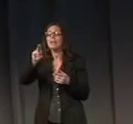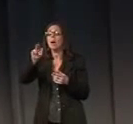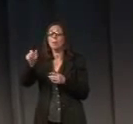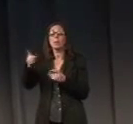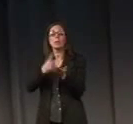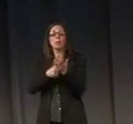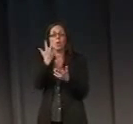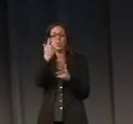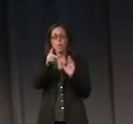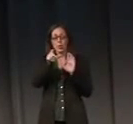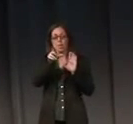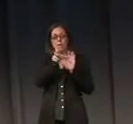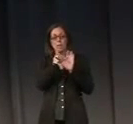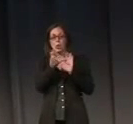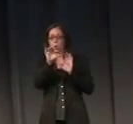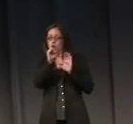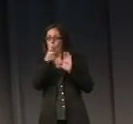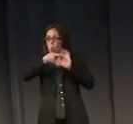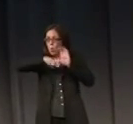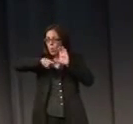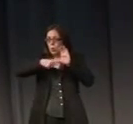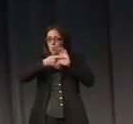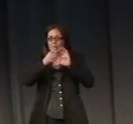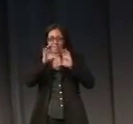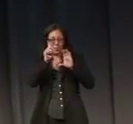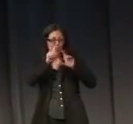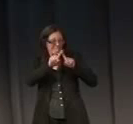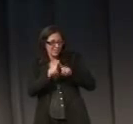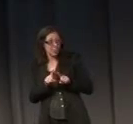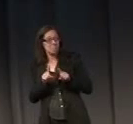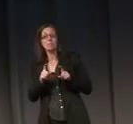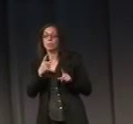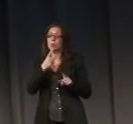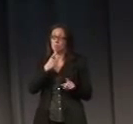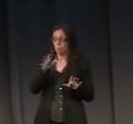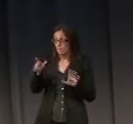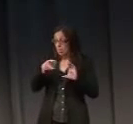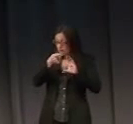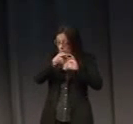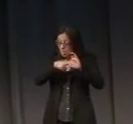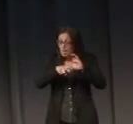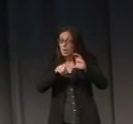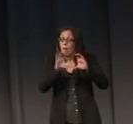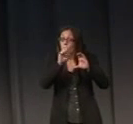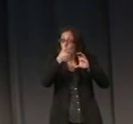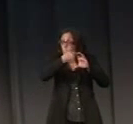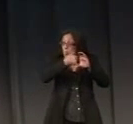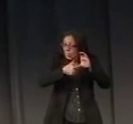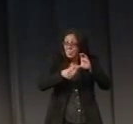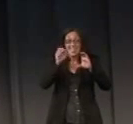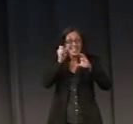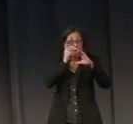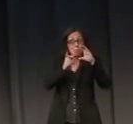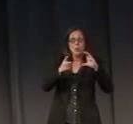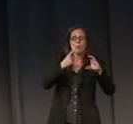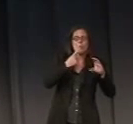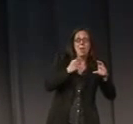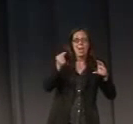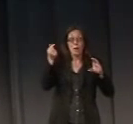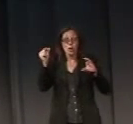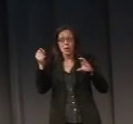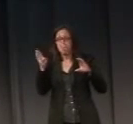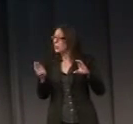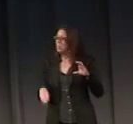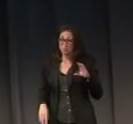was that these three cone types don't actually predict red, green, and blue. In fact, their peak spectral sensitivity